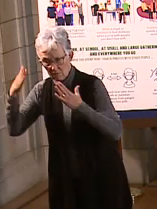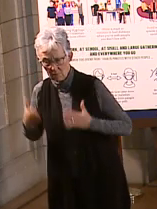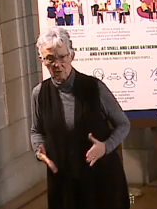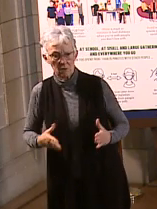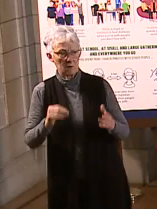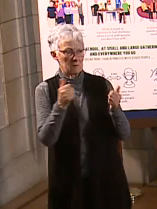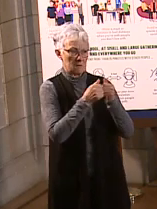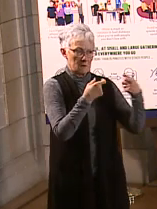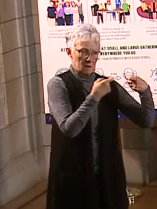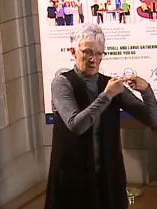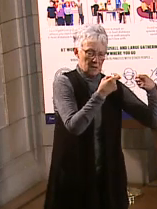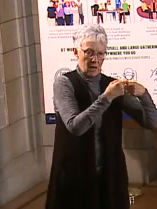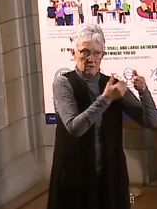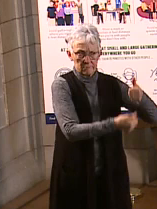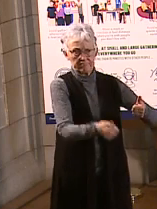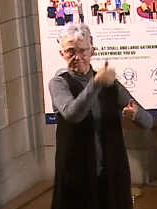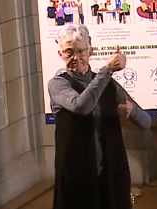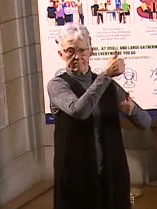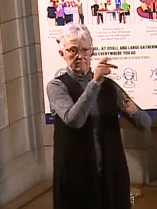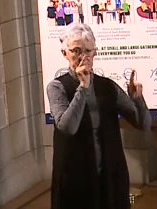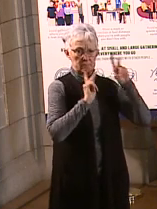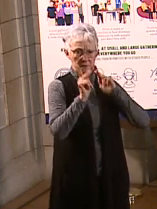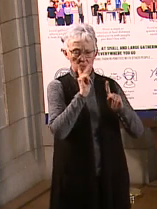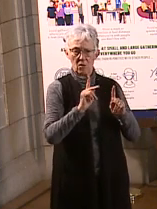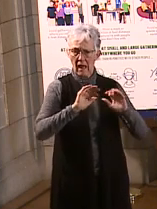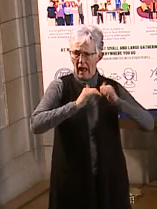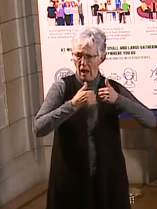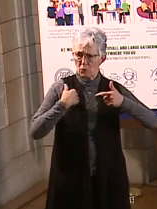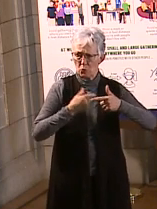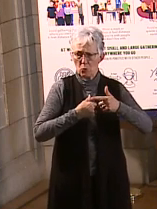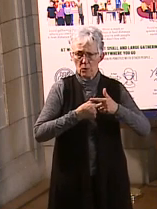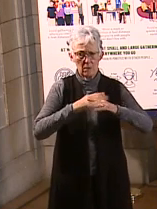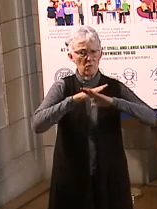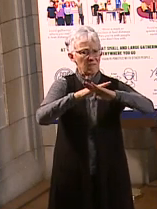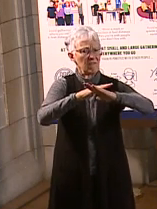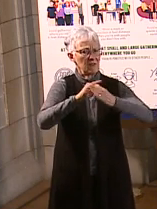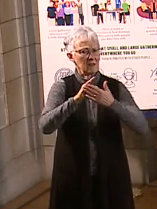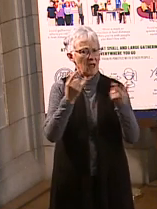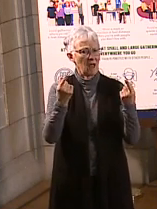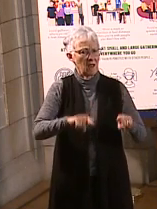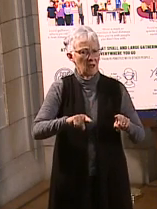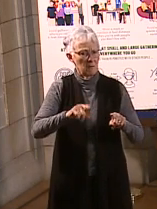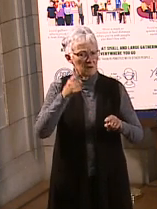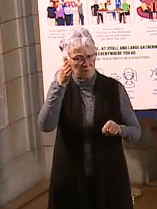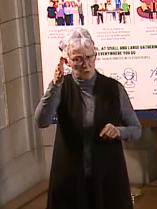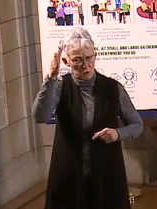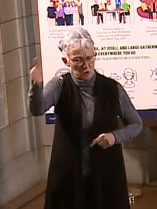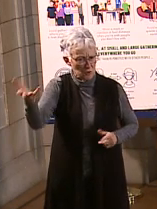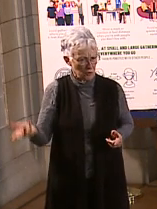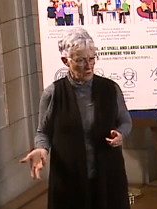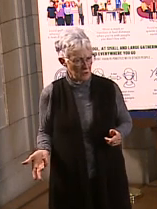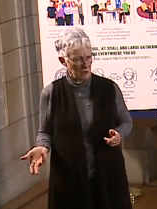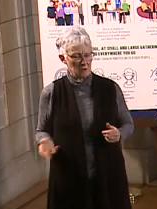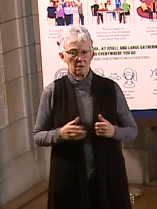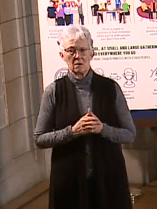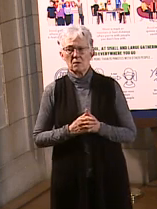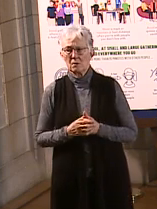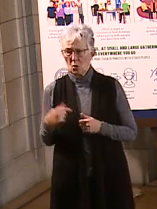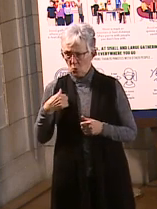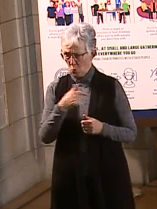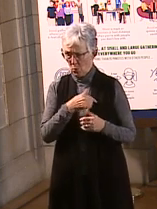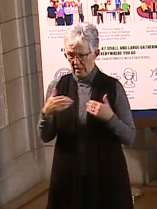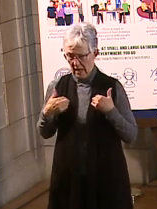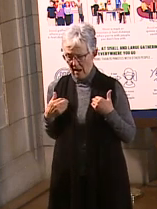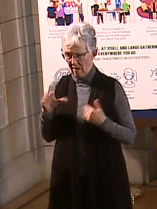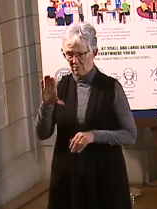future. My take on what we've seen, however, is that we've got great reliability with things like coal